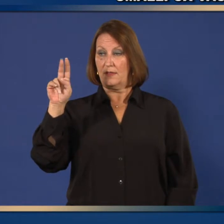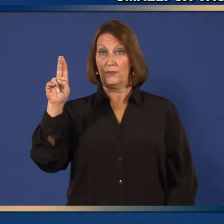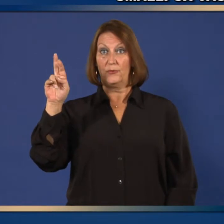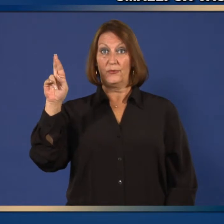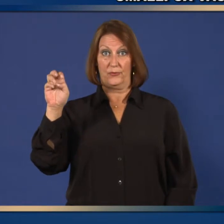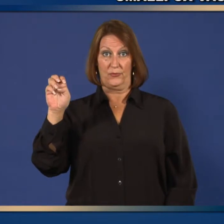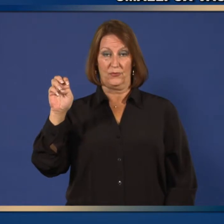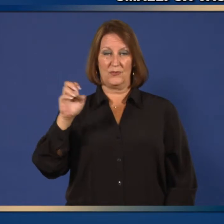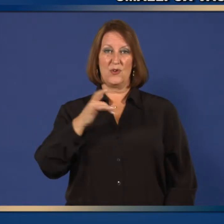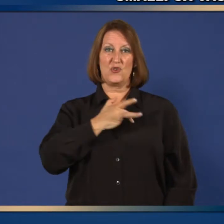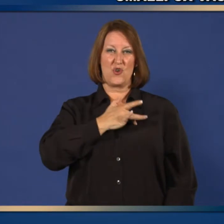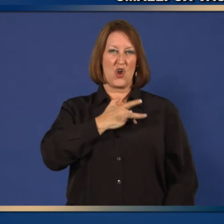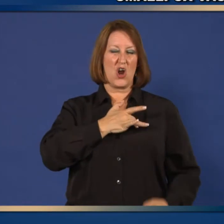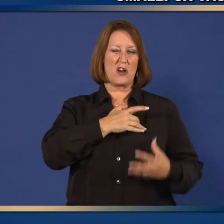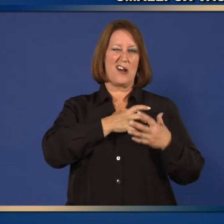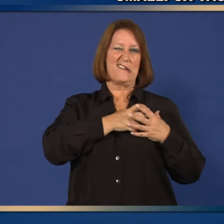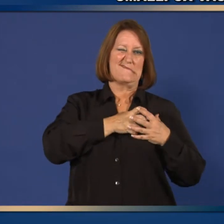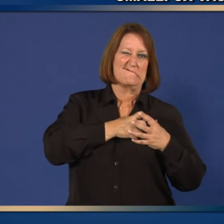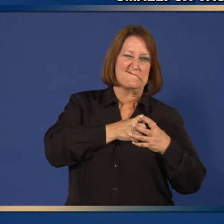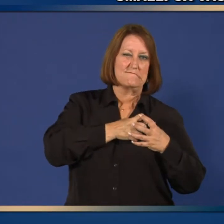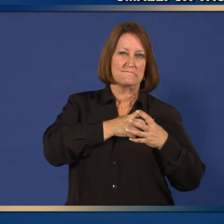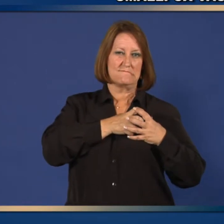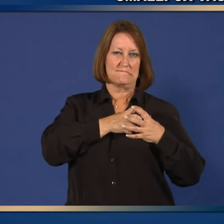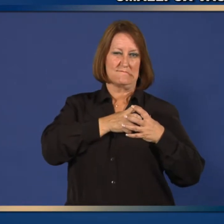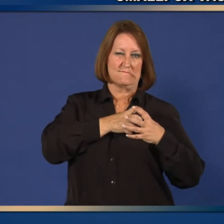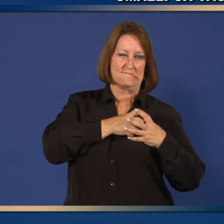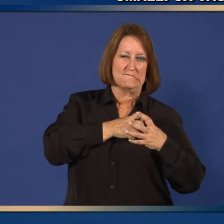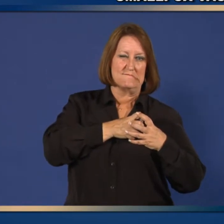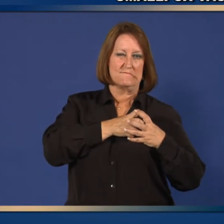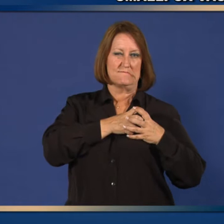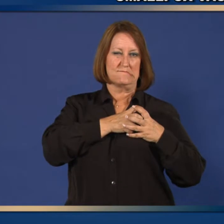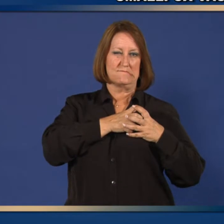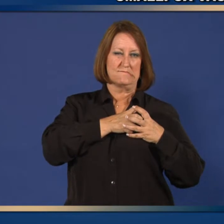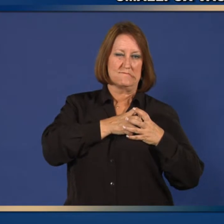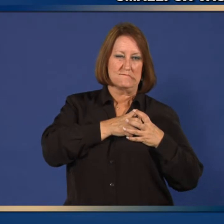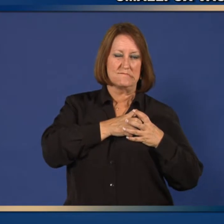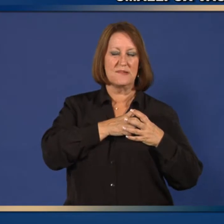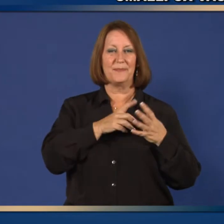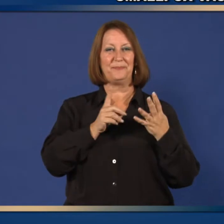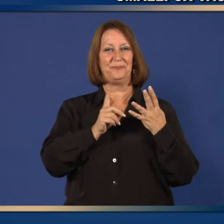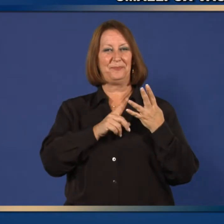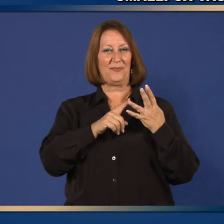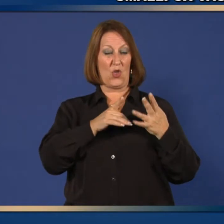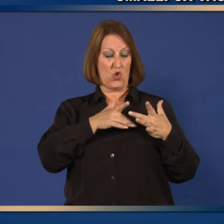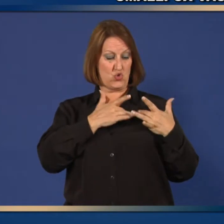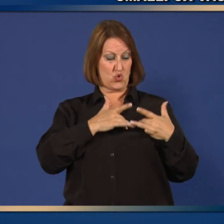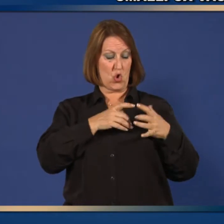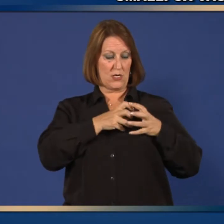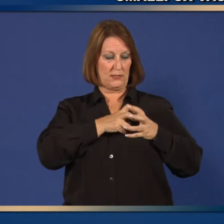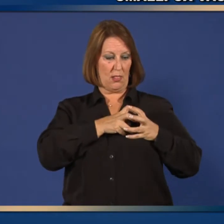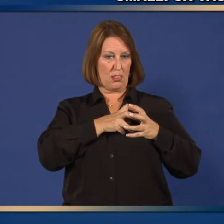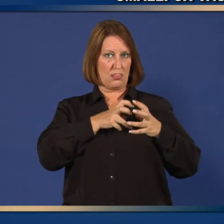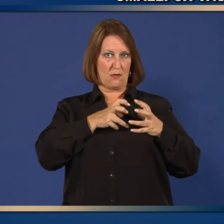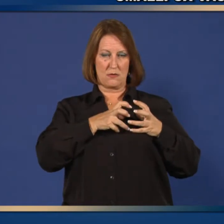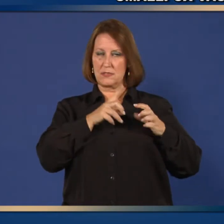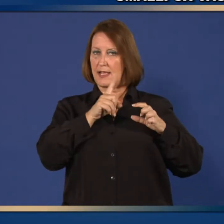cardiomyopathy, which is when the heart muscle becomes enlarged and does not work as well as it